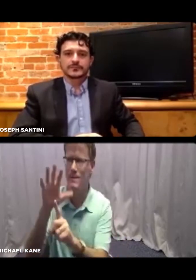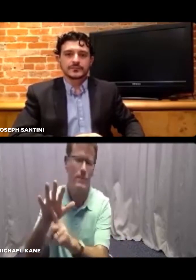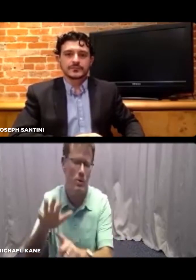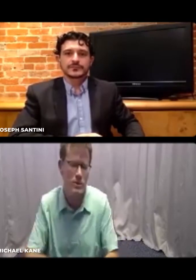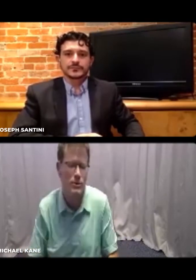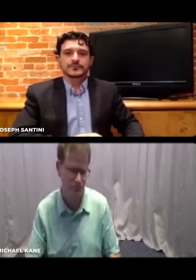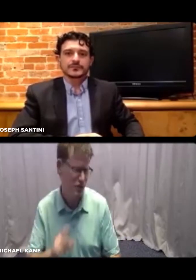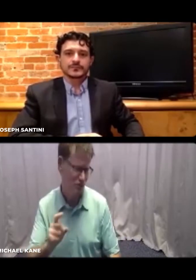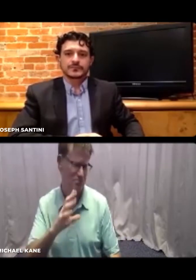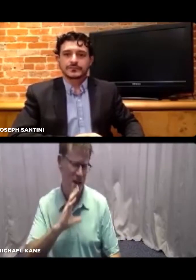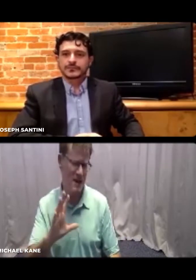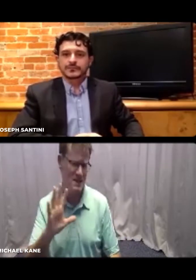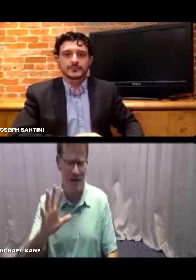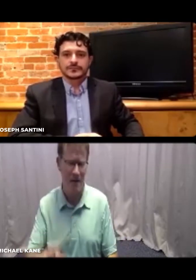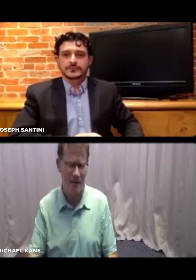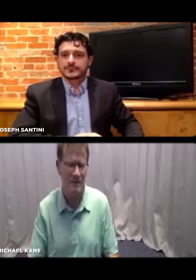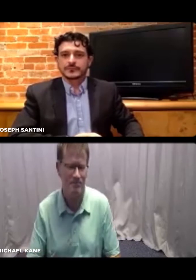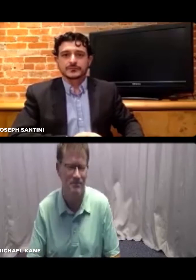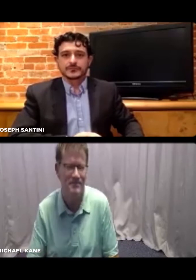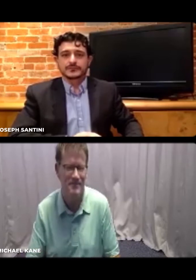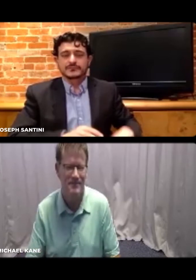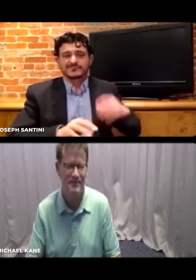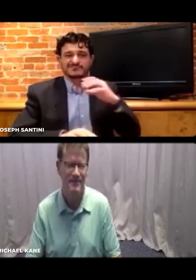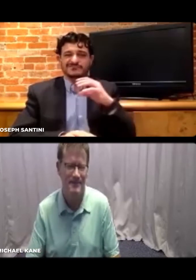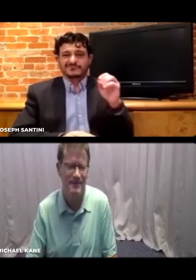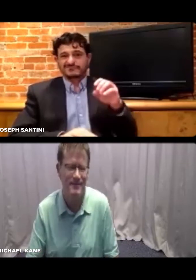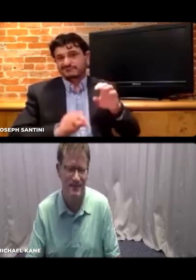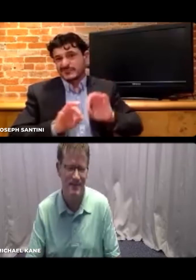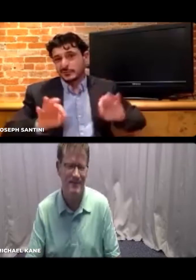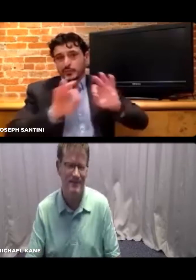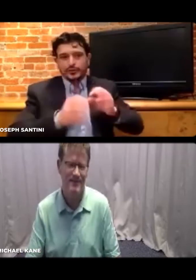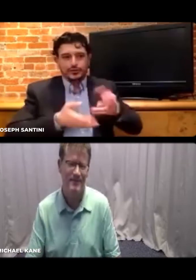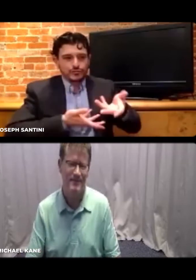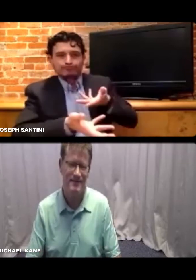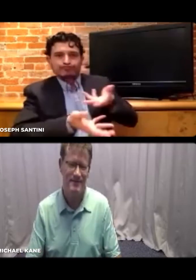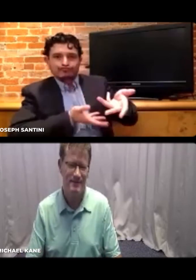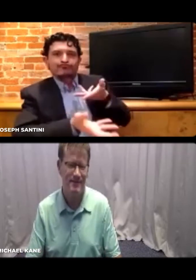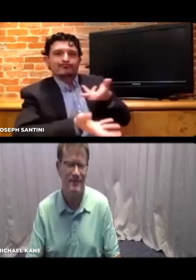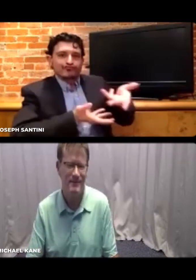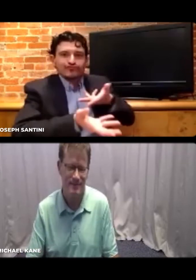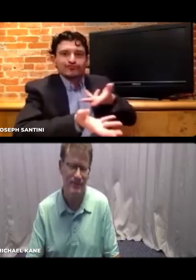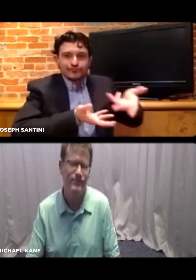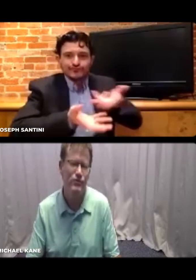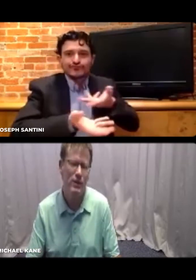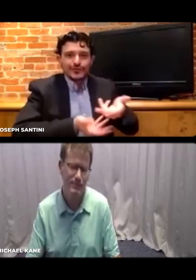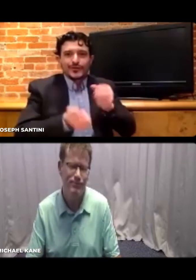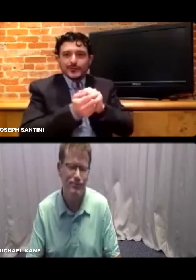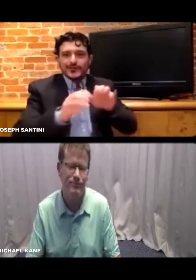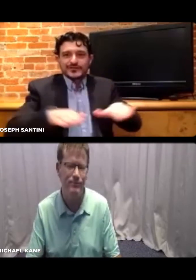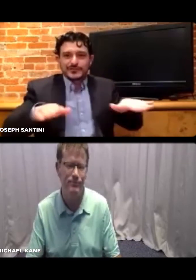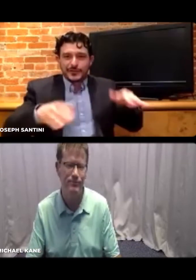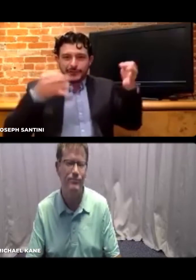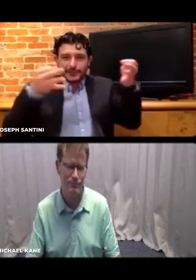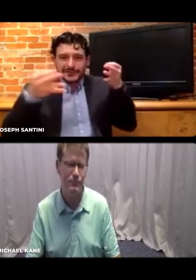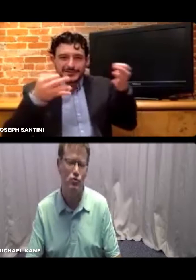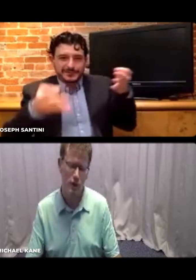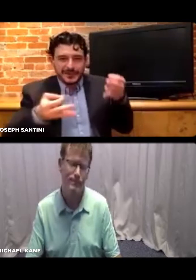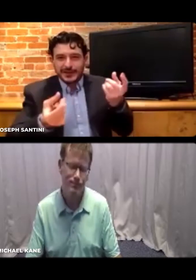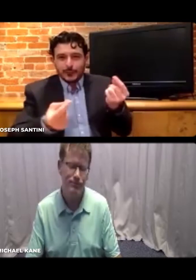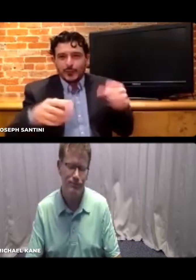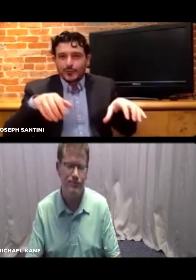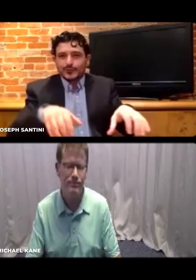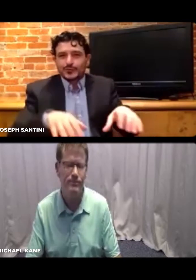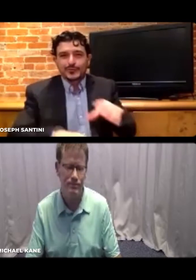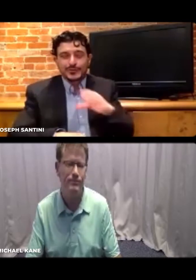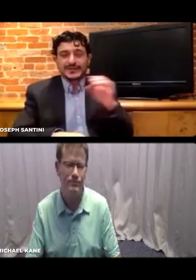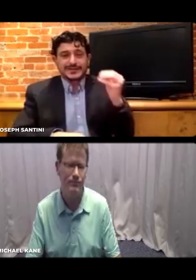Yeah, sure. 5 years old. Right, and it's also important to have that dialogue with our children or with deaf youth and explain to